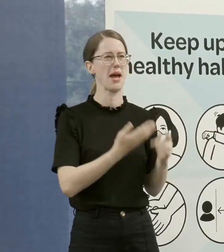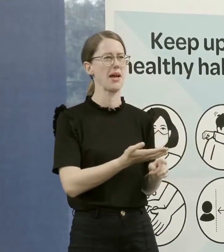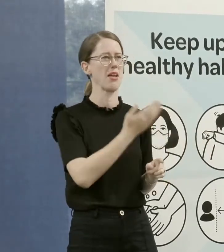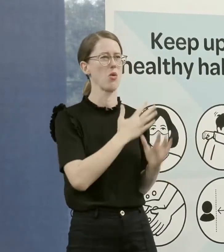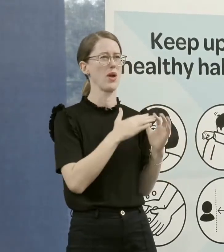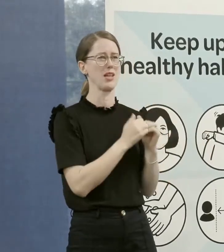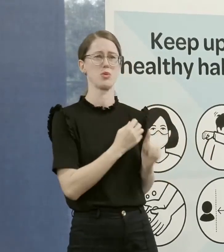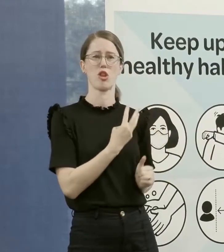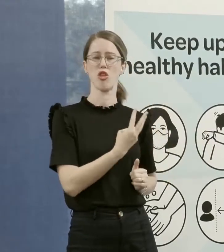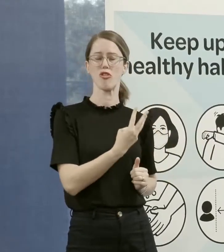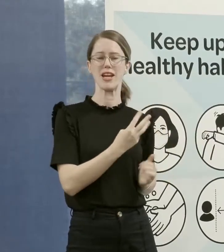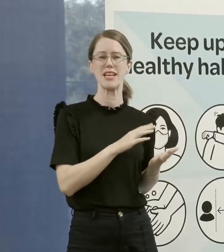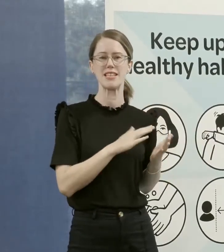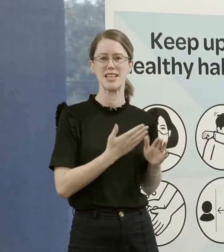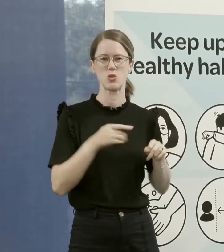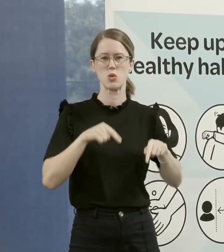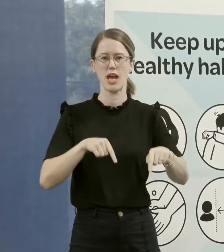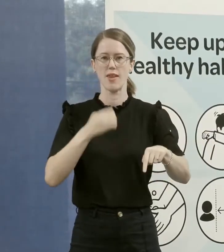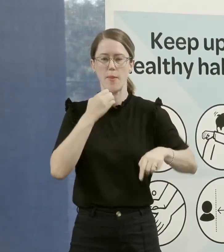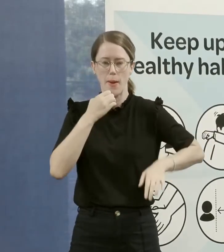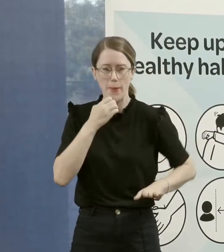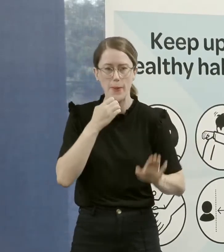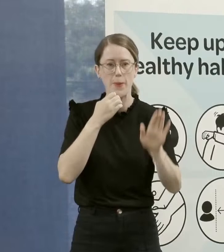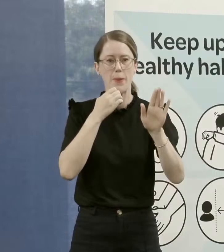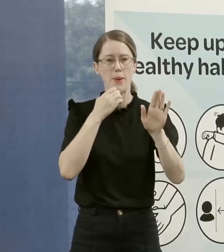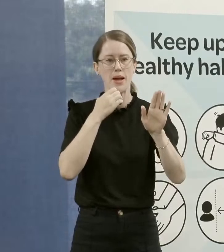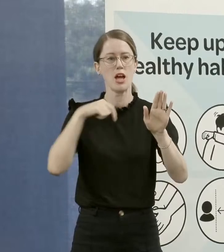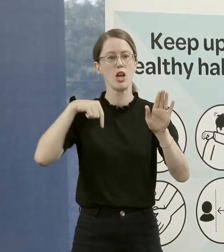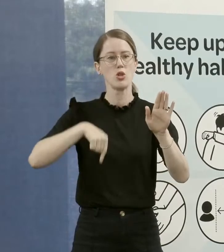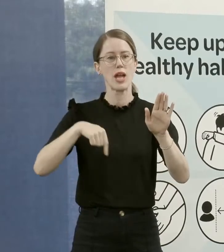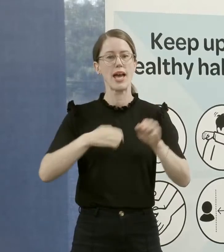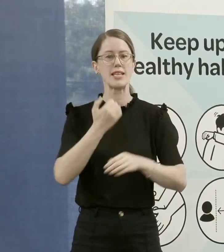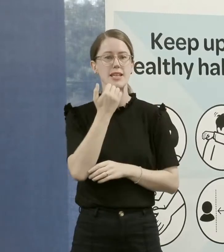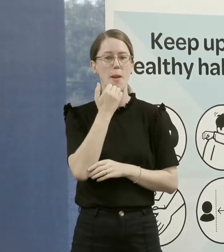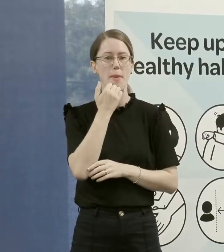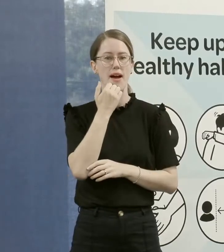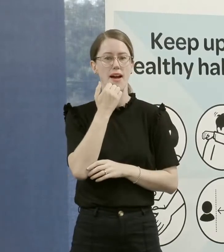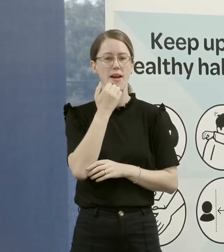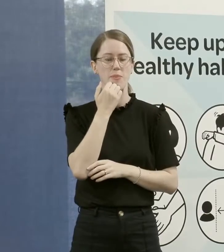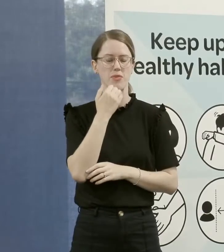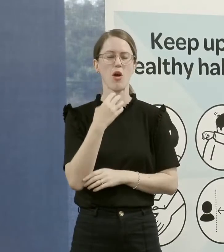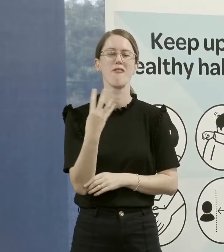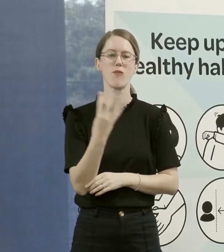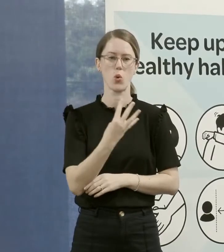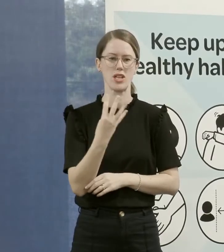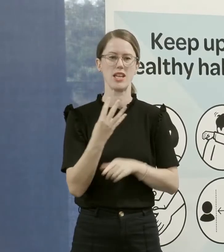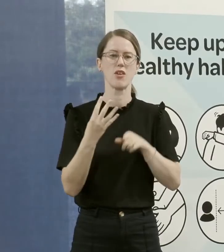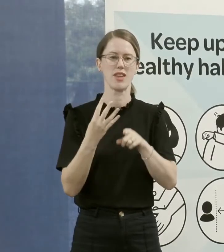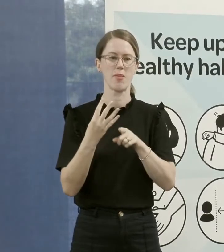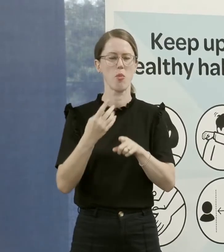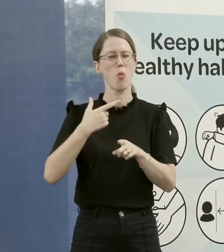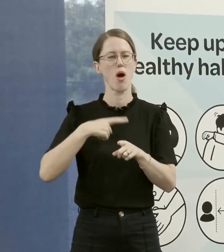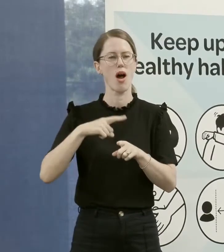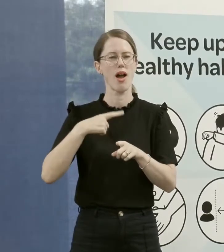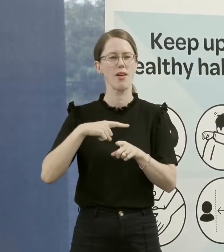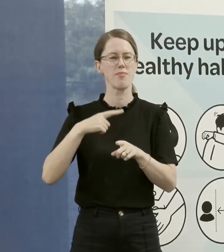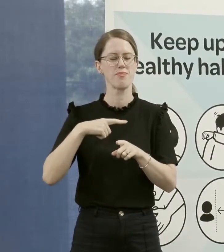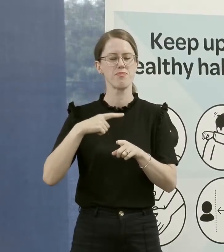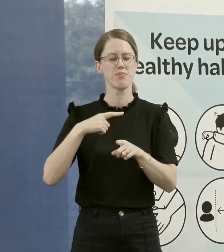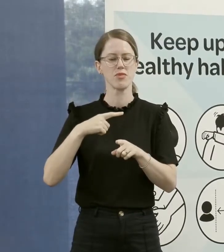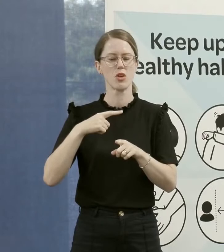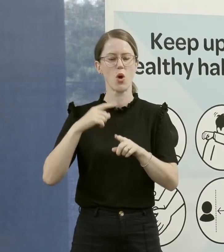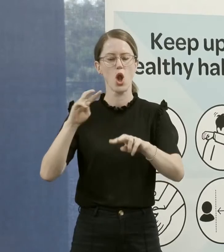over the weekend, a large number today, and on today's number 14 of these deaths are ones that we have found through